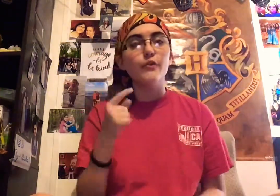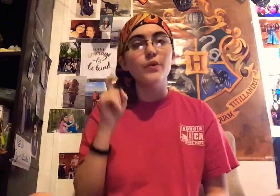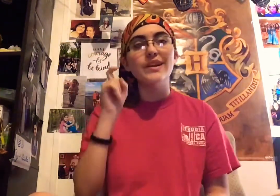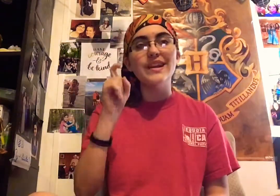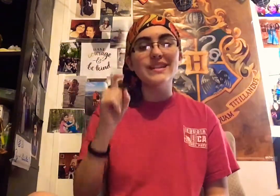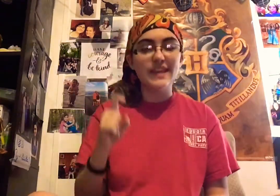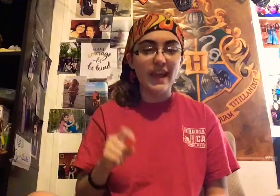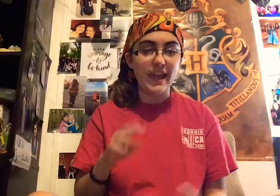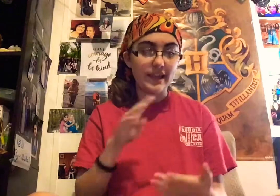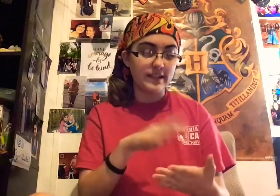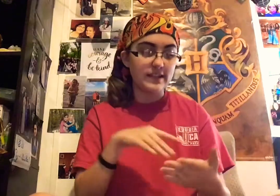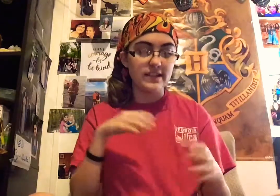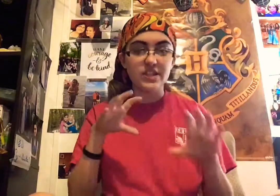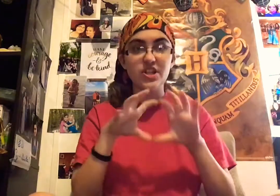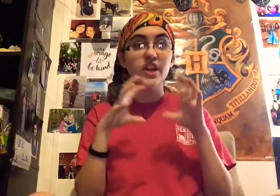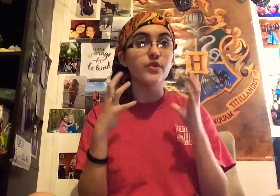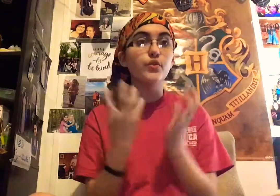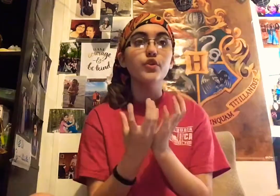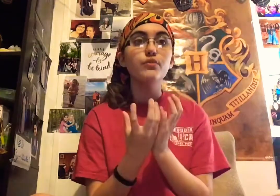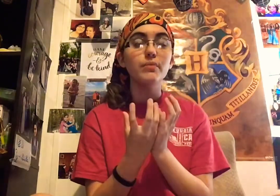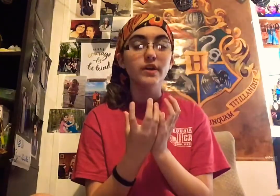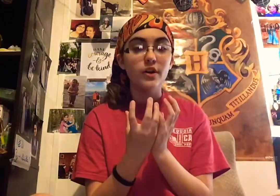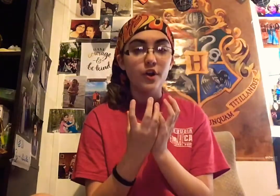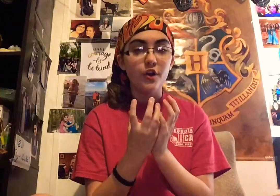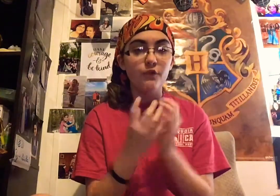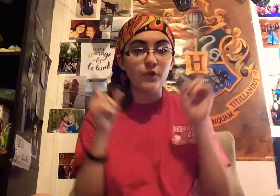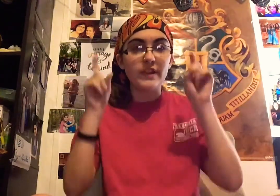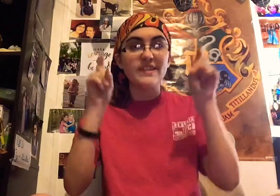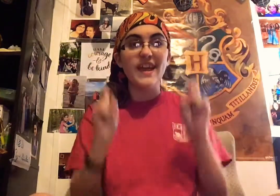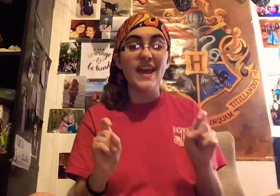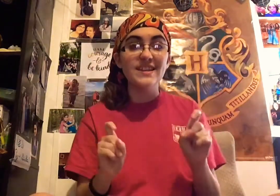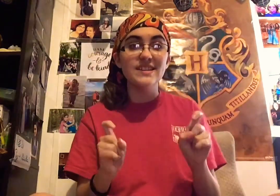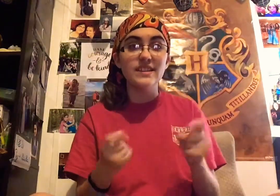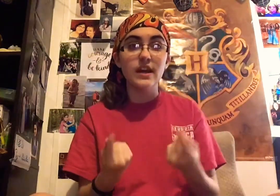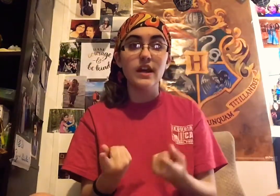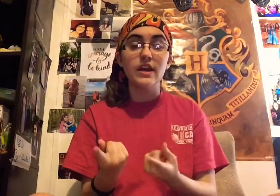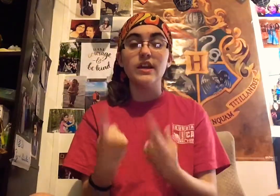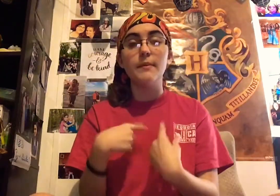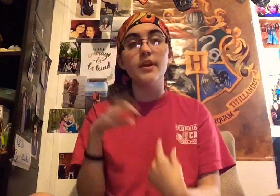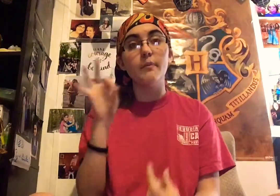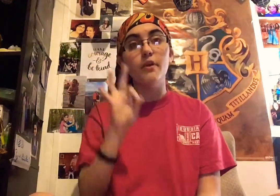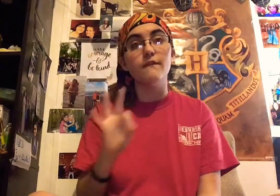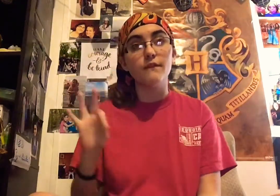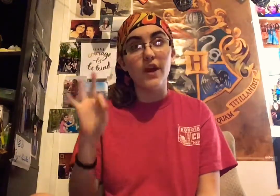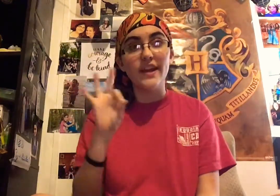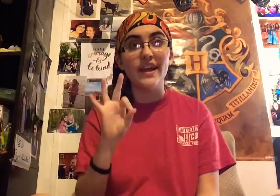Everyone needs a study group for the test coming up on